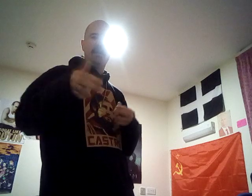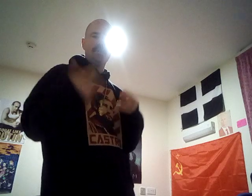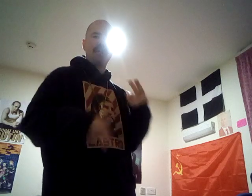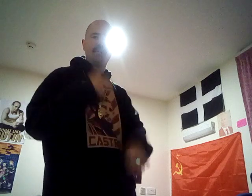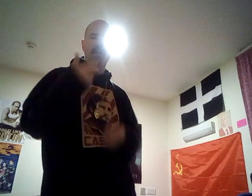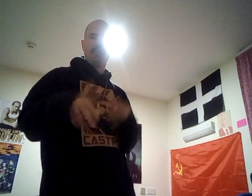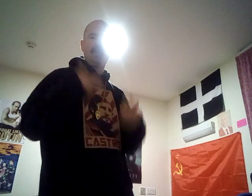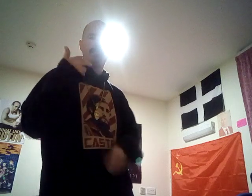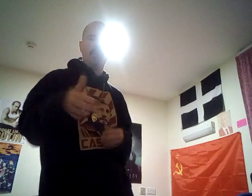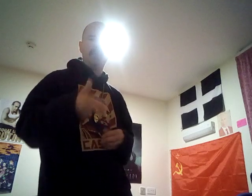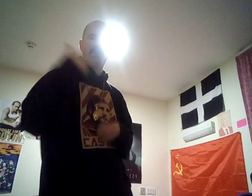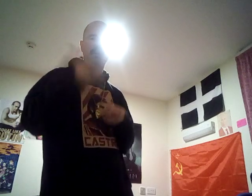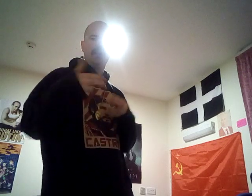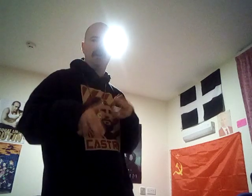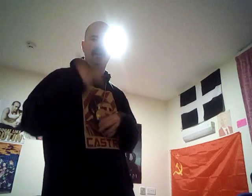City Hunter is Jackie Chan's best movie.